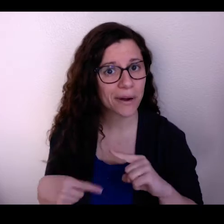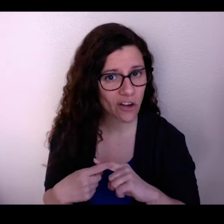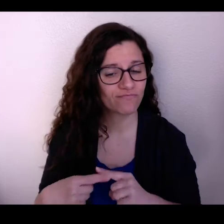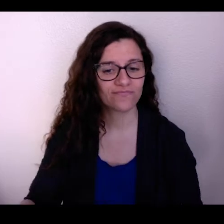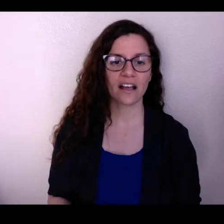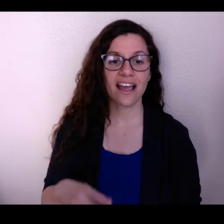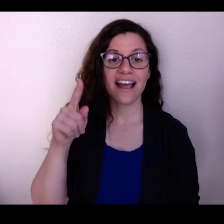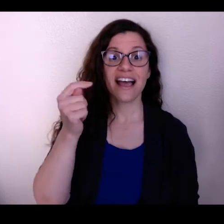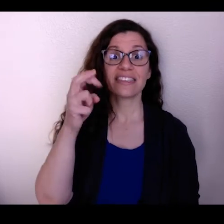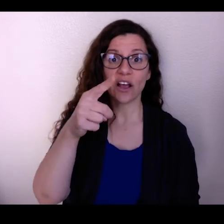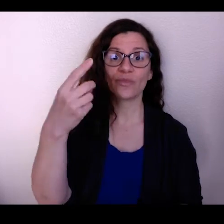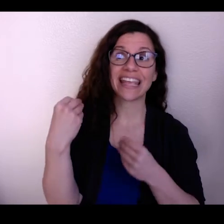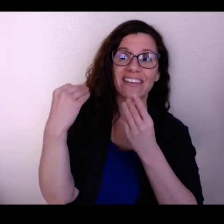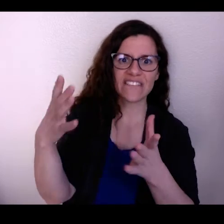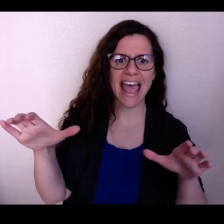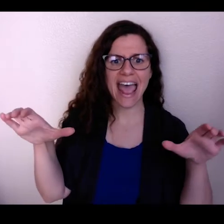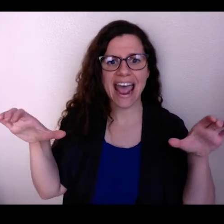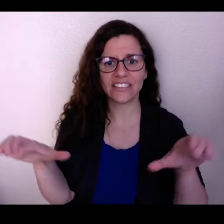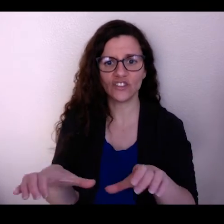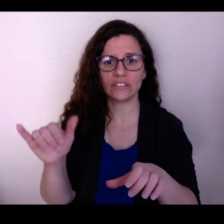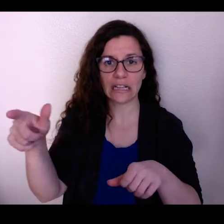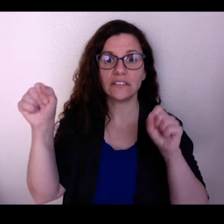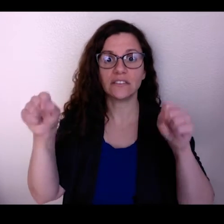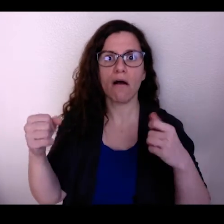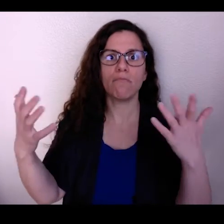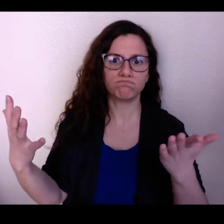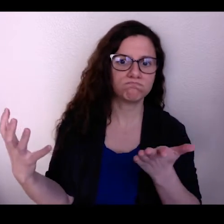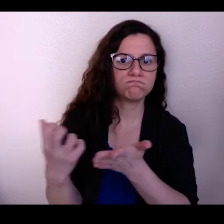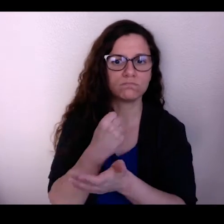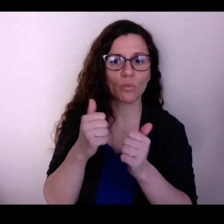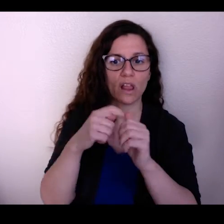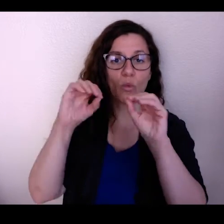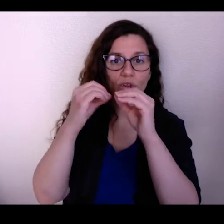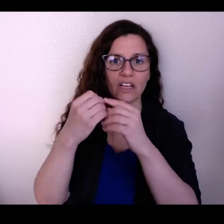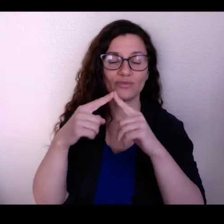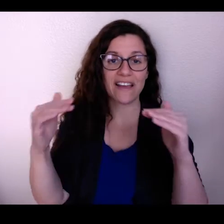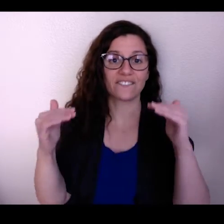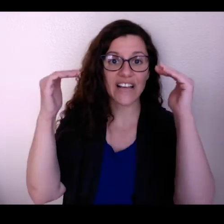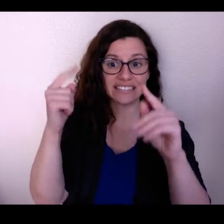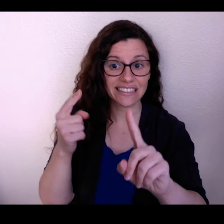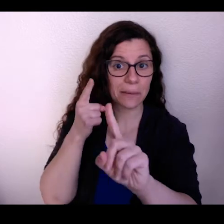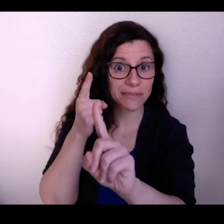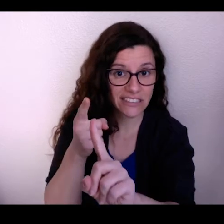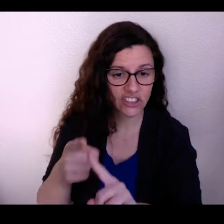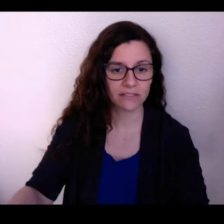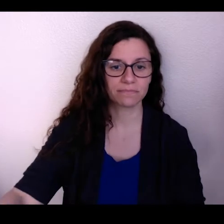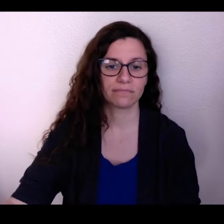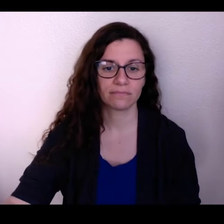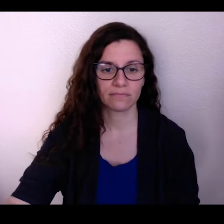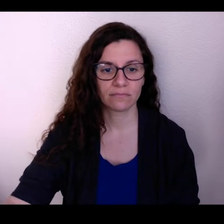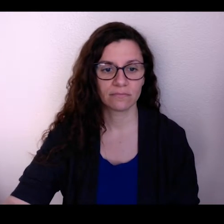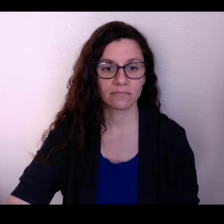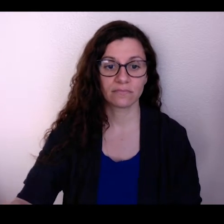about. Then you give them an action that they can take with the organization to advance the mission.